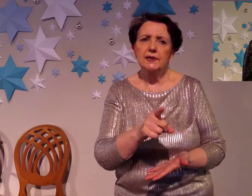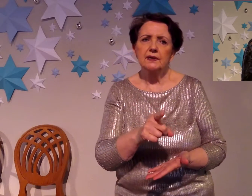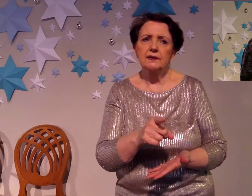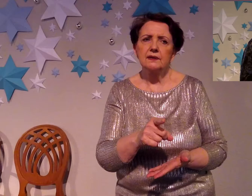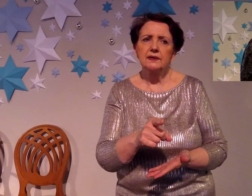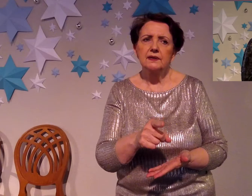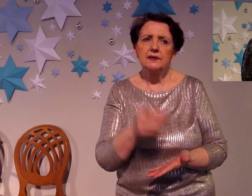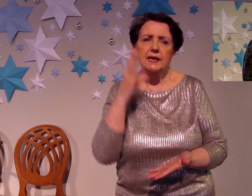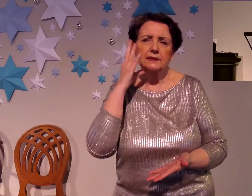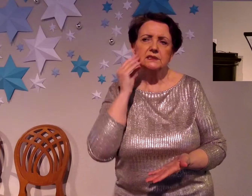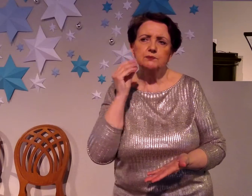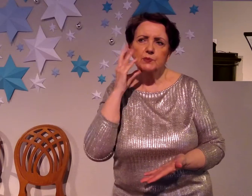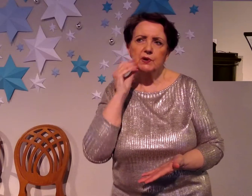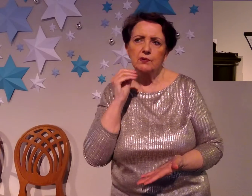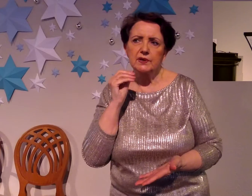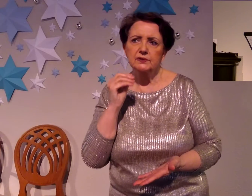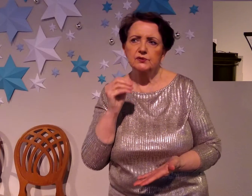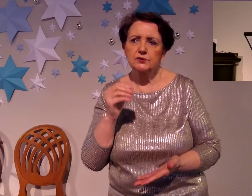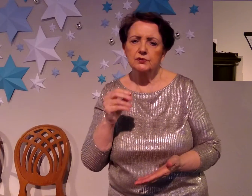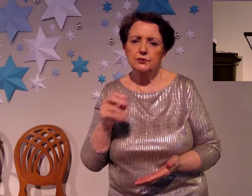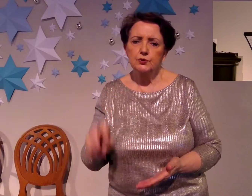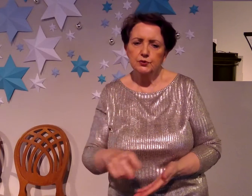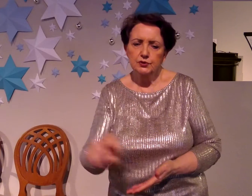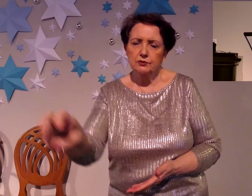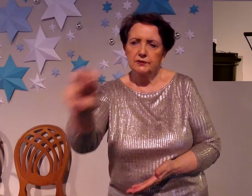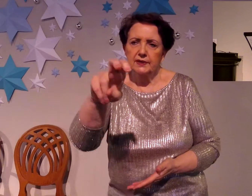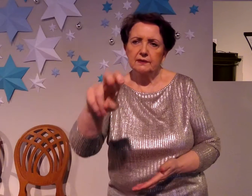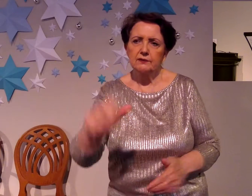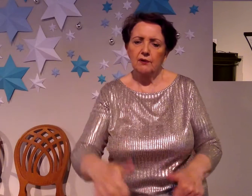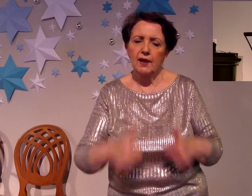metaphorically experience our own journey.